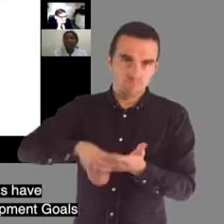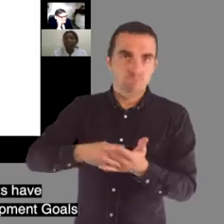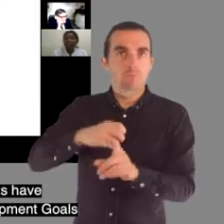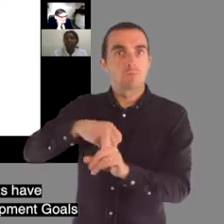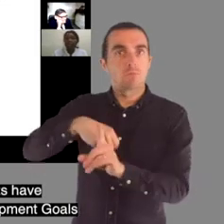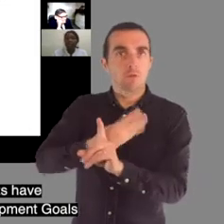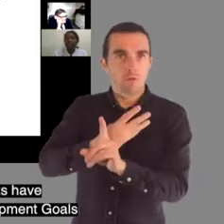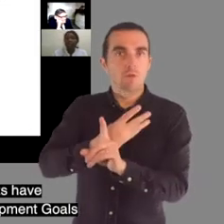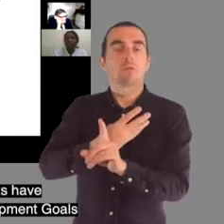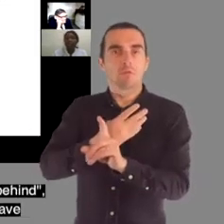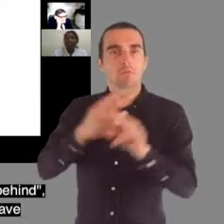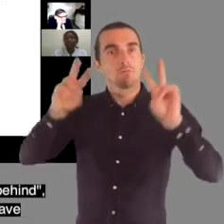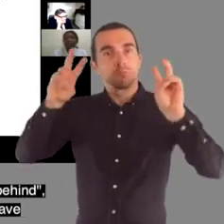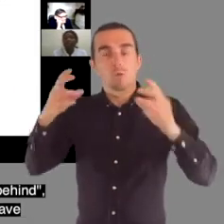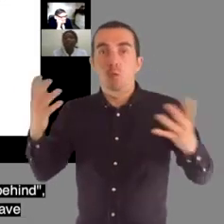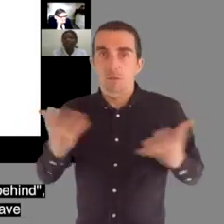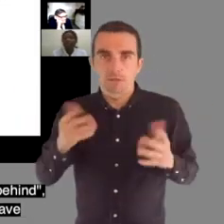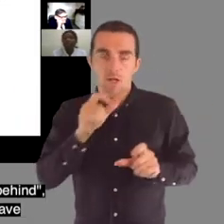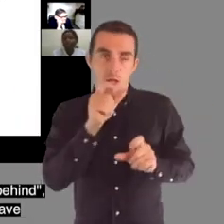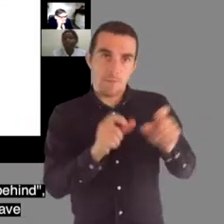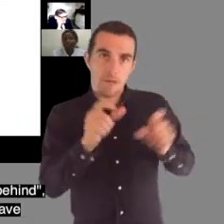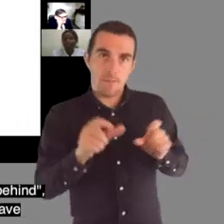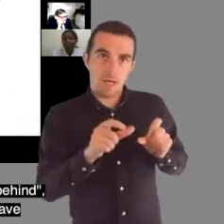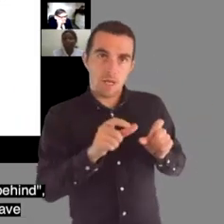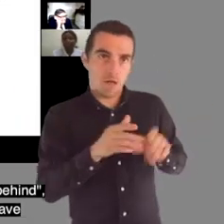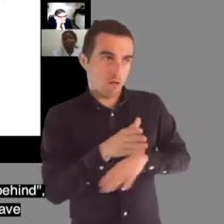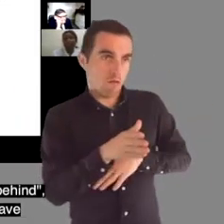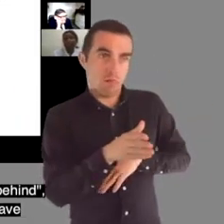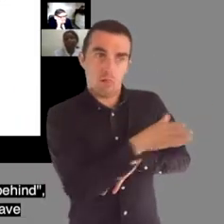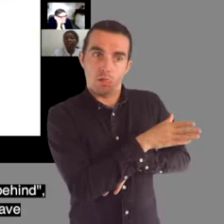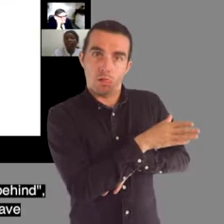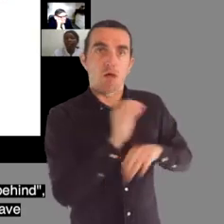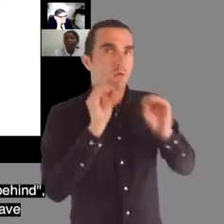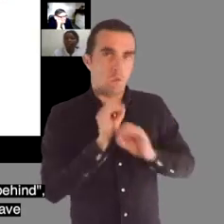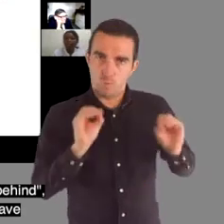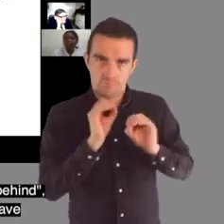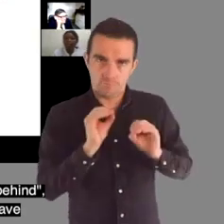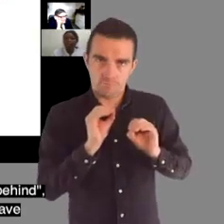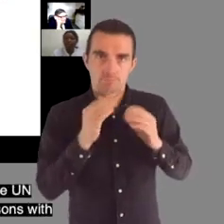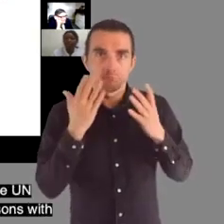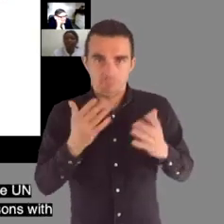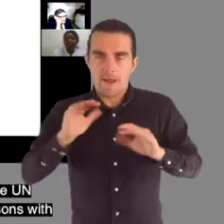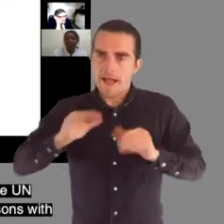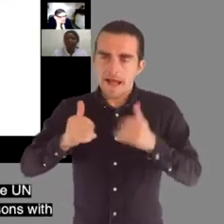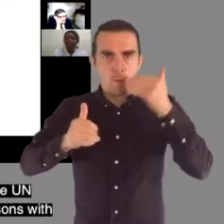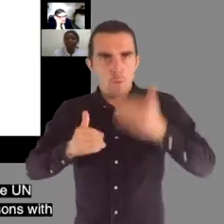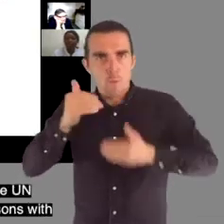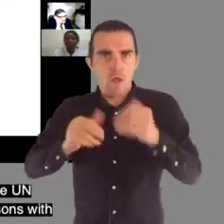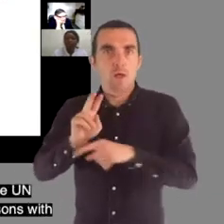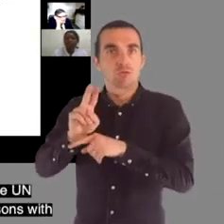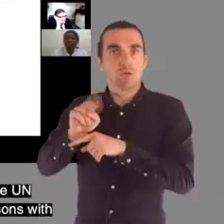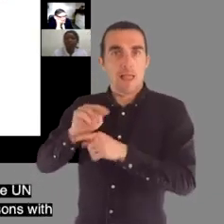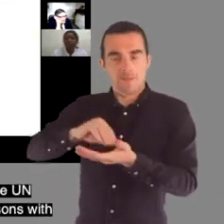Sustainable Development Goals with the slogan, "Leave no one behind." And 182 governments have committed